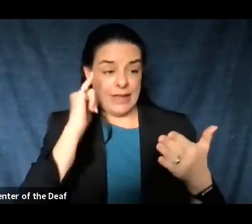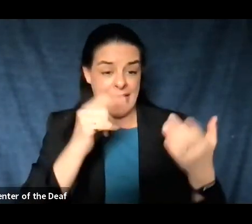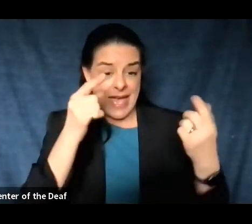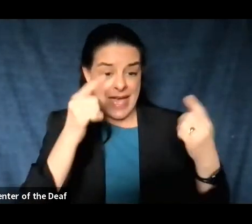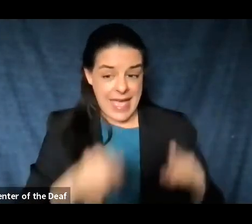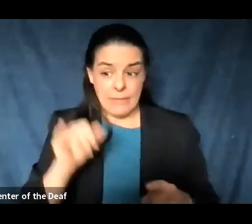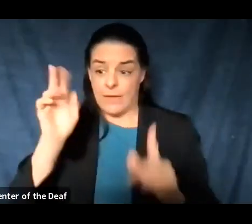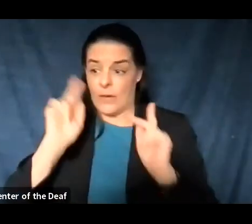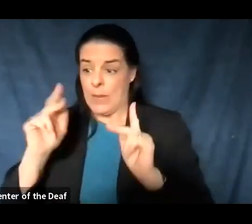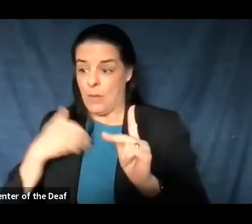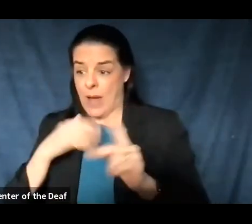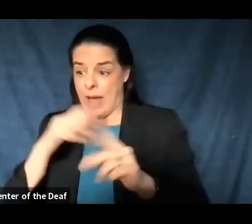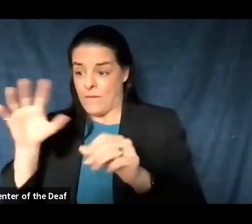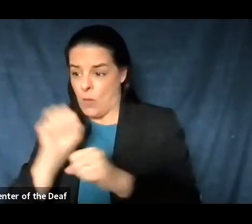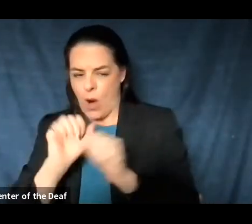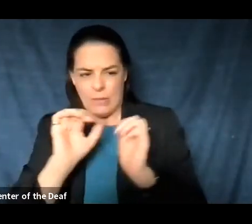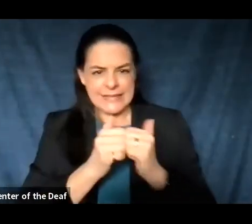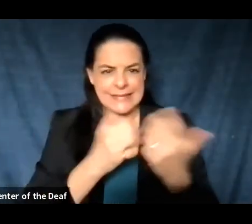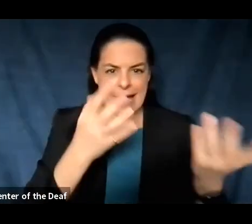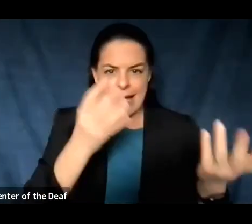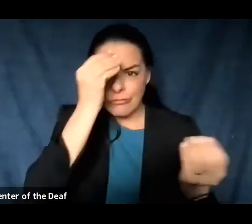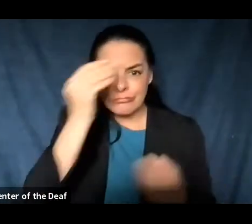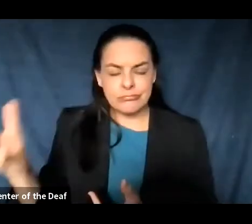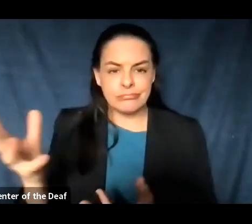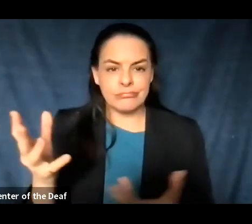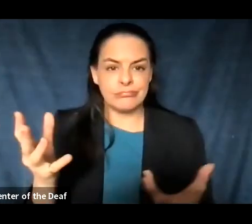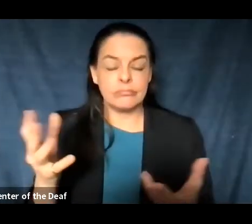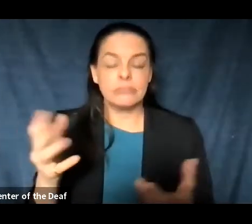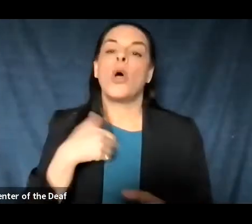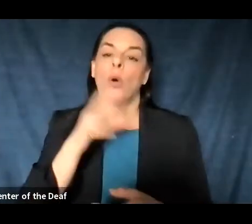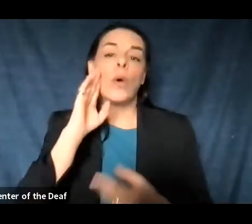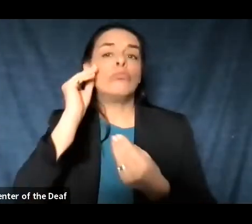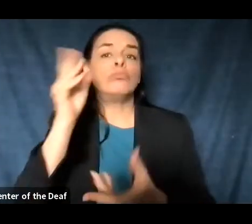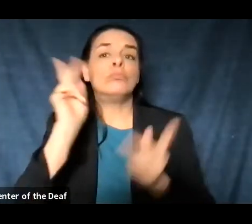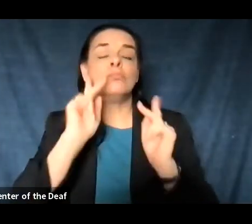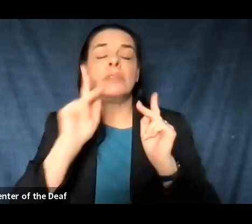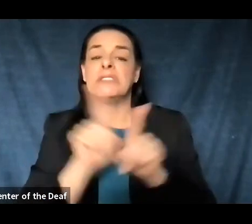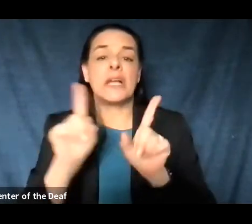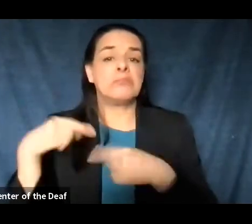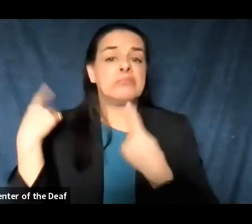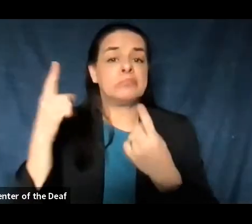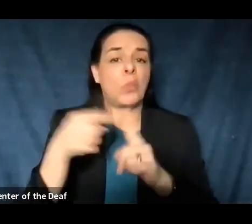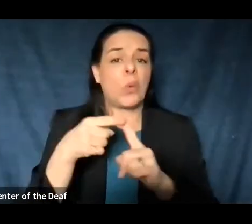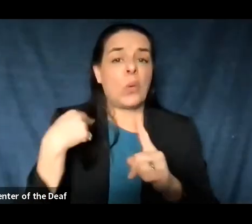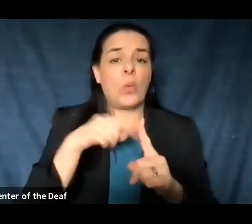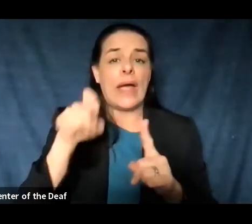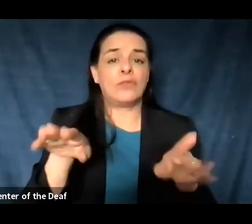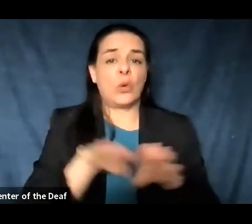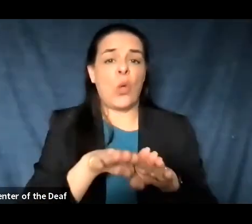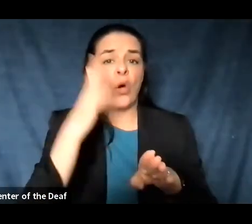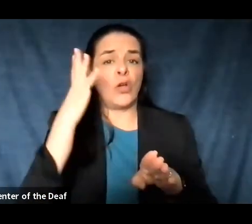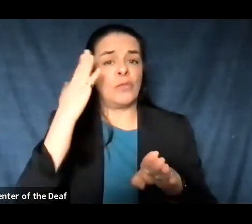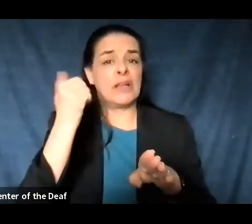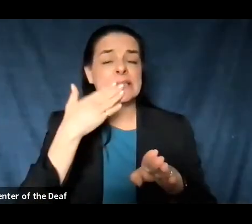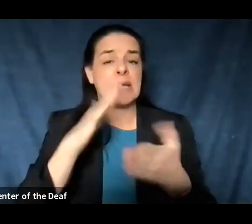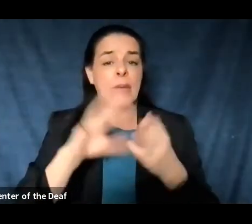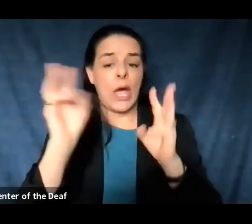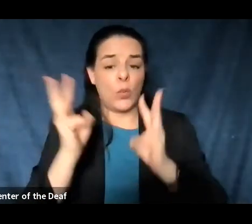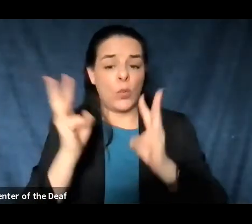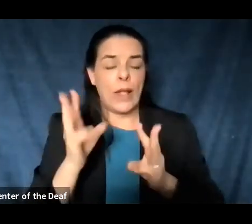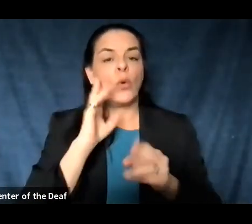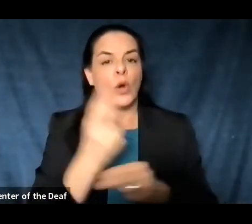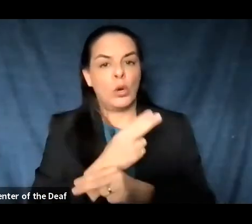be notified? Well, we'll notify people just like we always do when we have to close, using our media